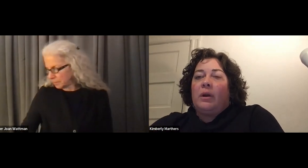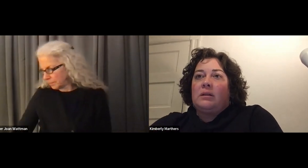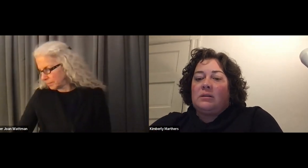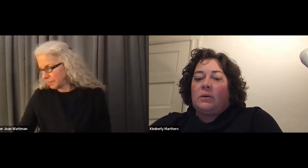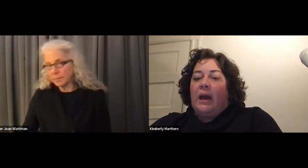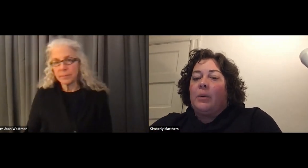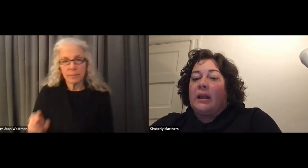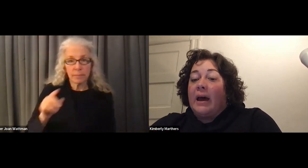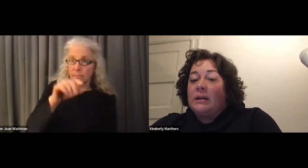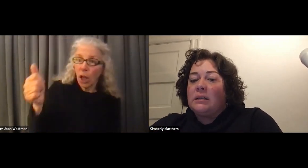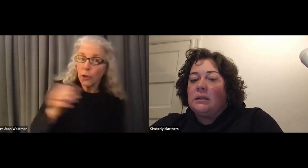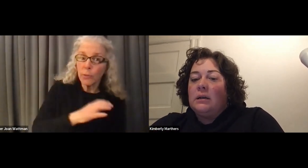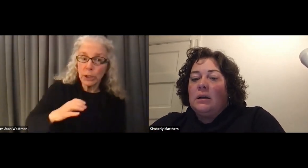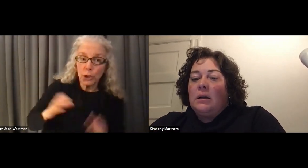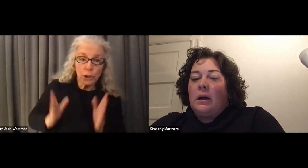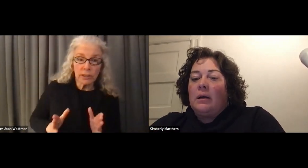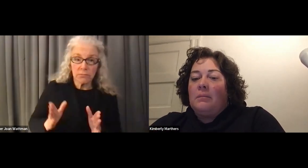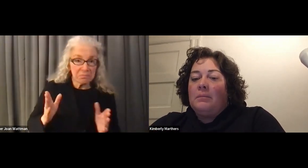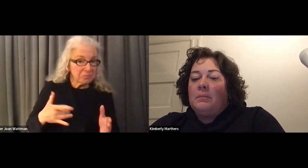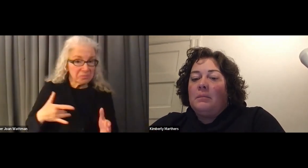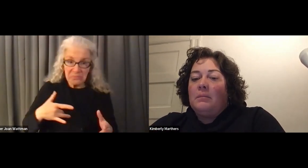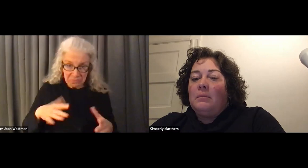If everyone else is okay with that,